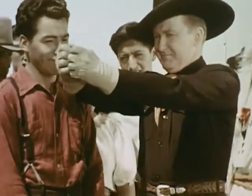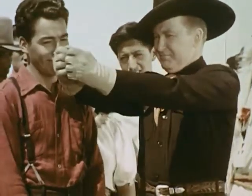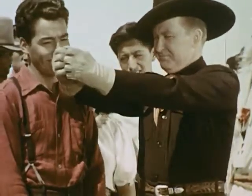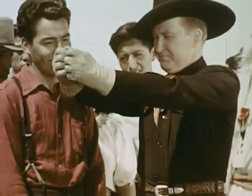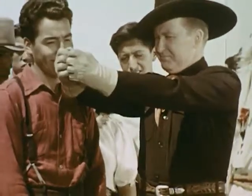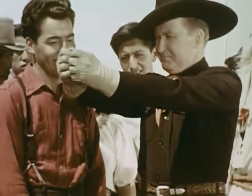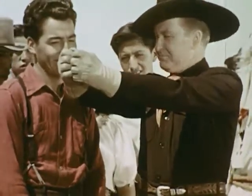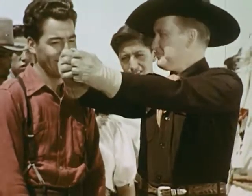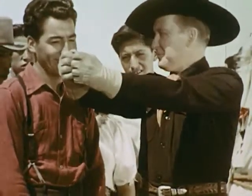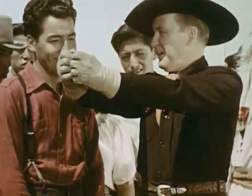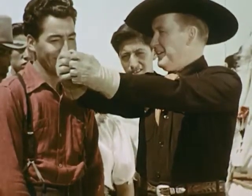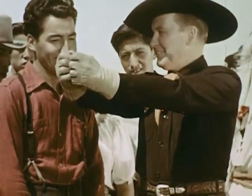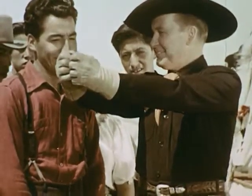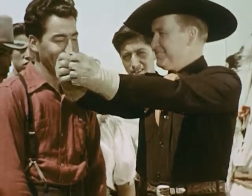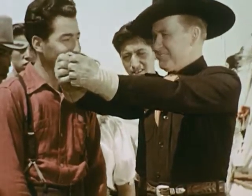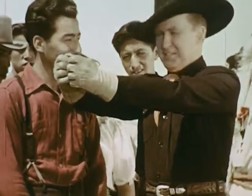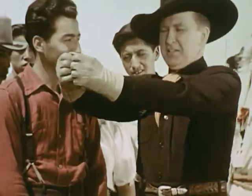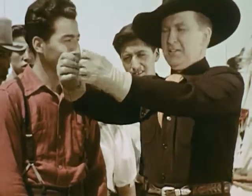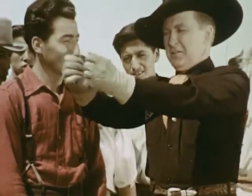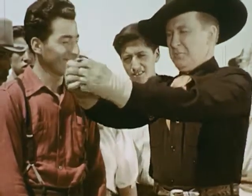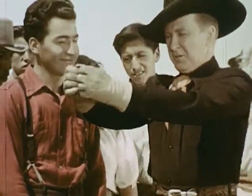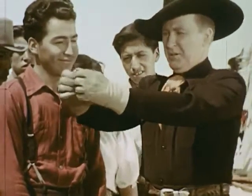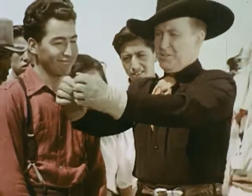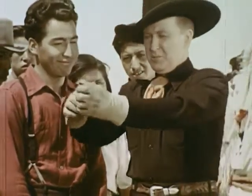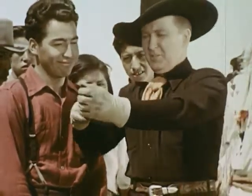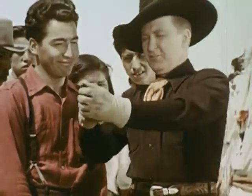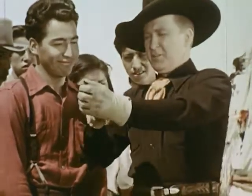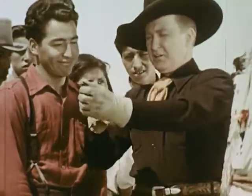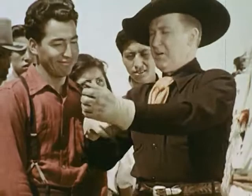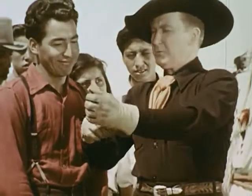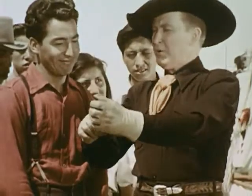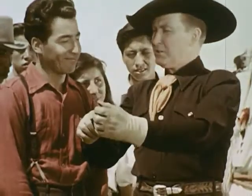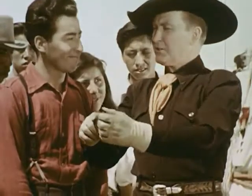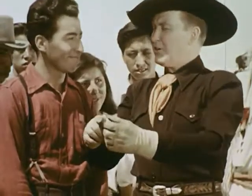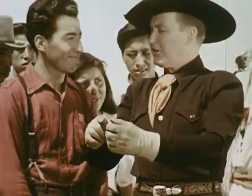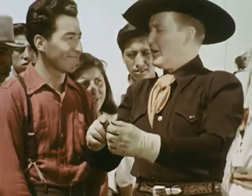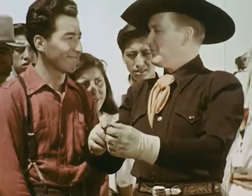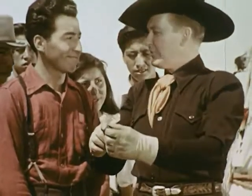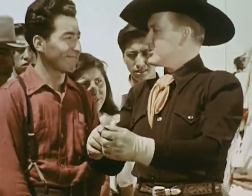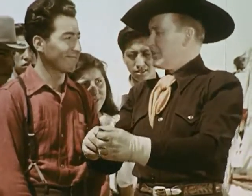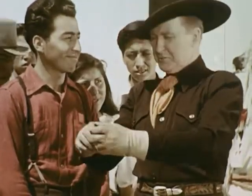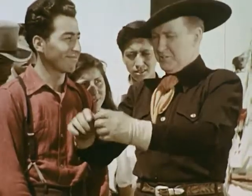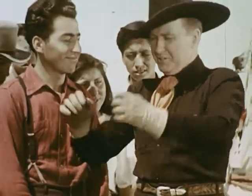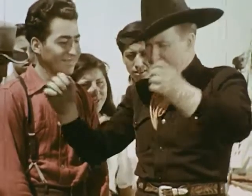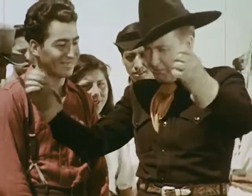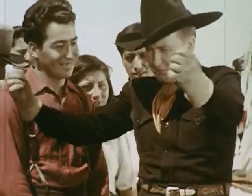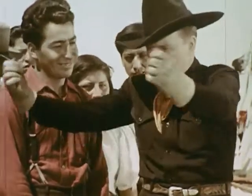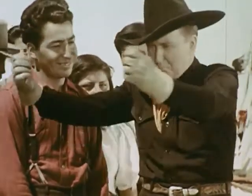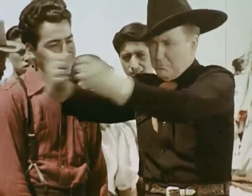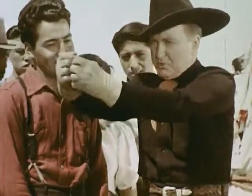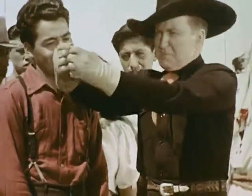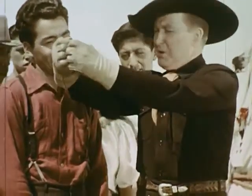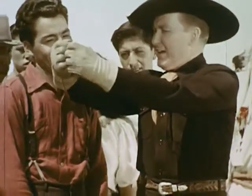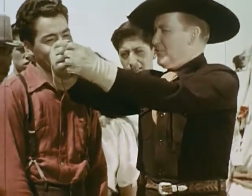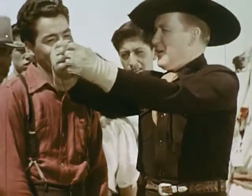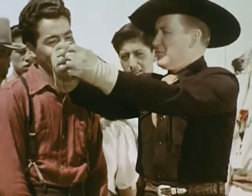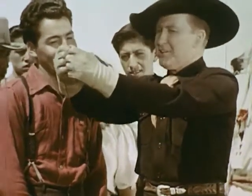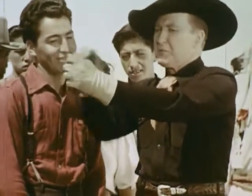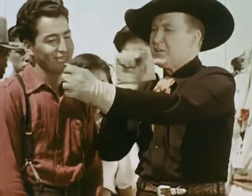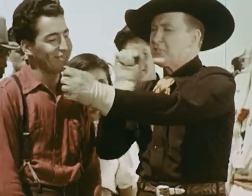that. Why? Because whenever a young man wanted to talk confidentially to a girl, he put his blanket around her that